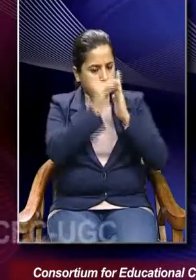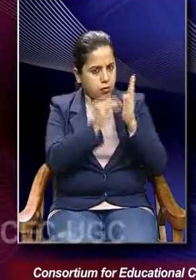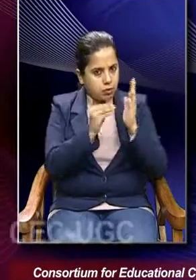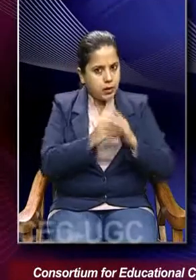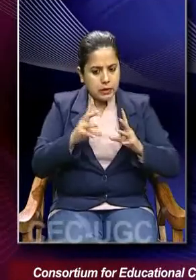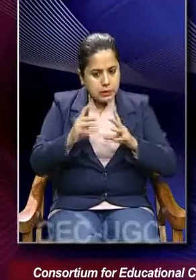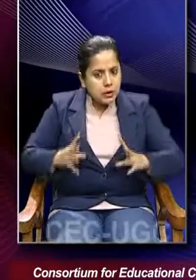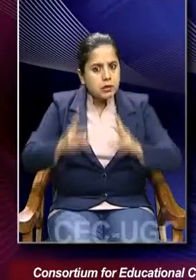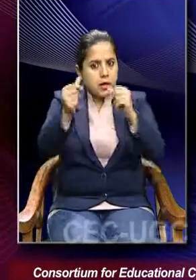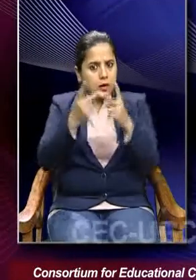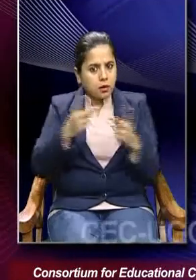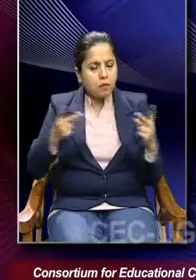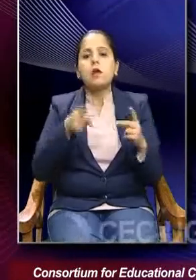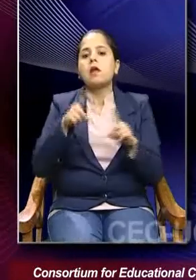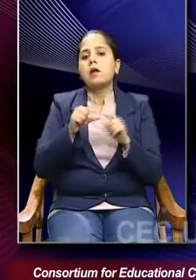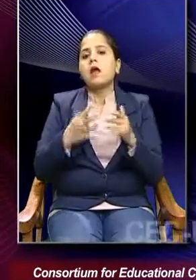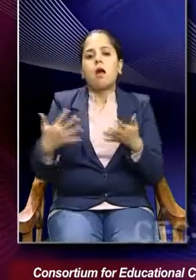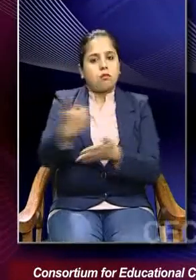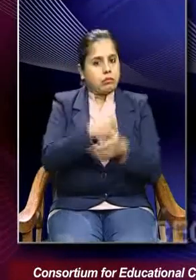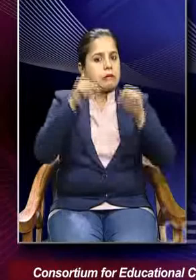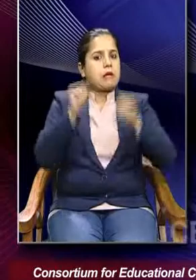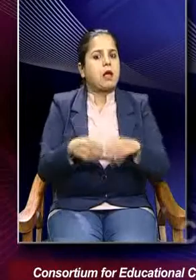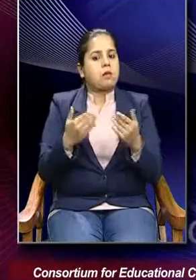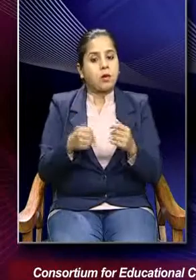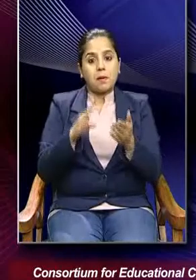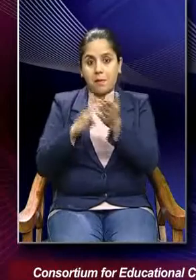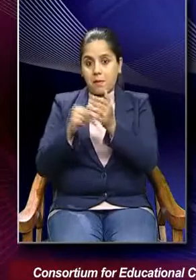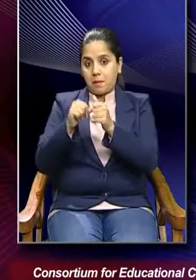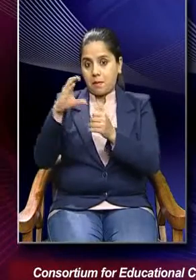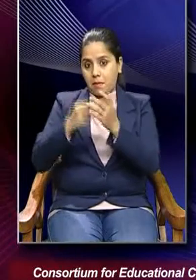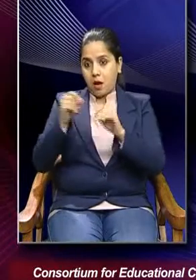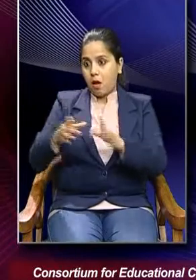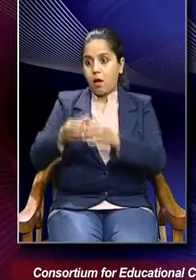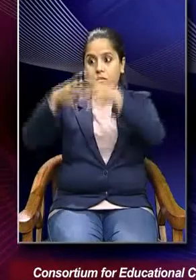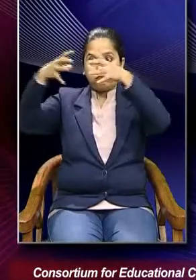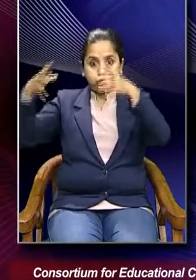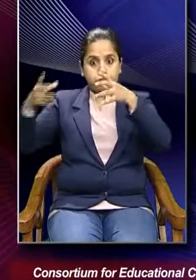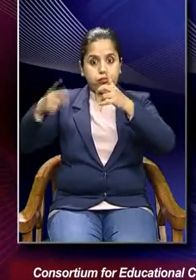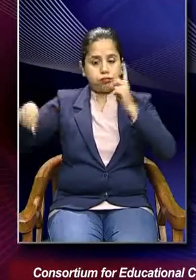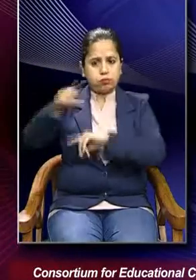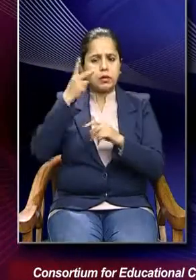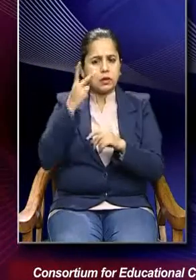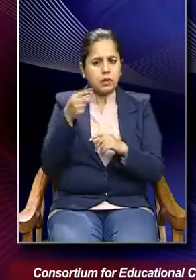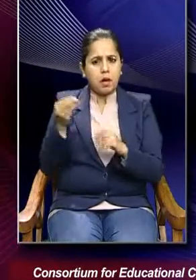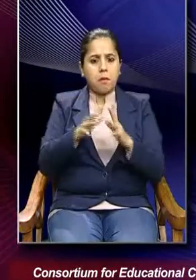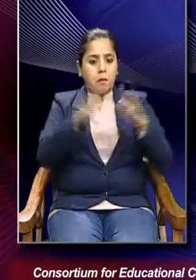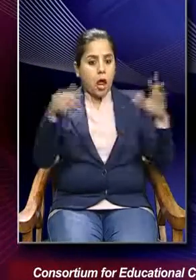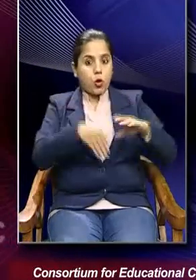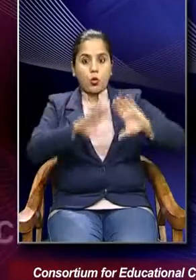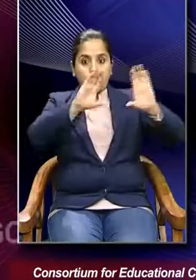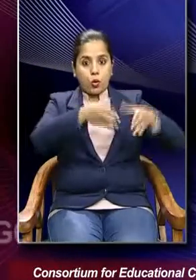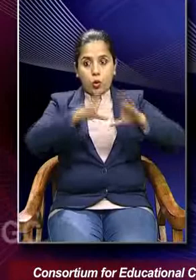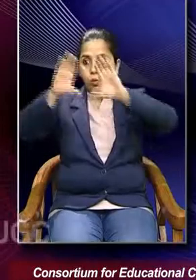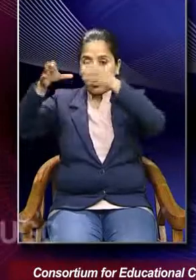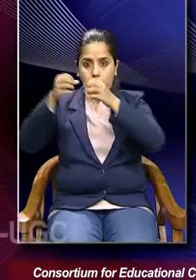that data would be arrived at. Macro level analysis trends between larger group. As